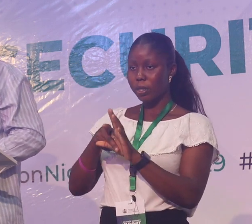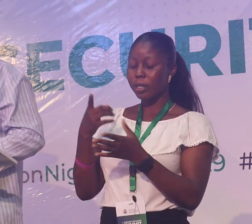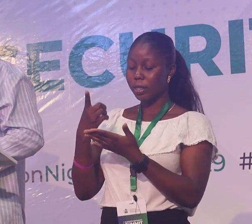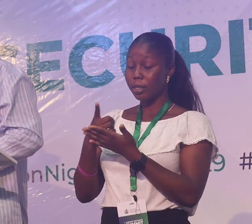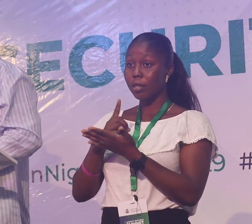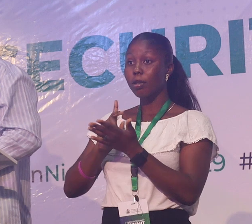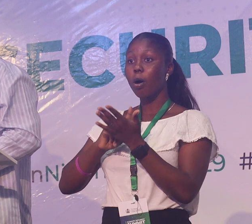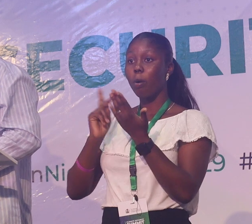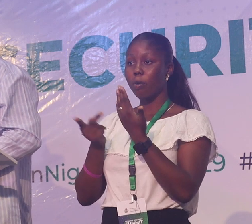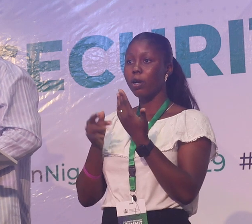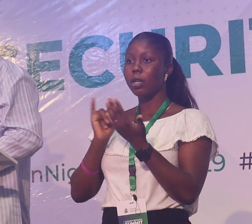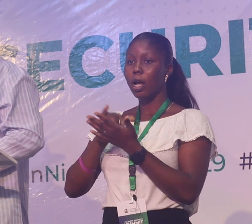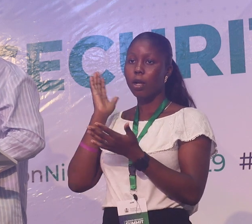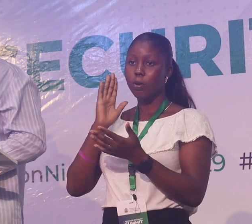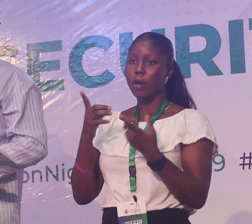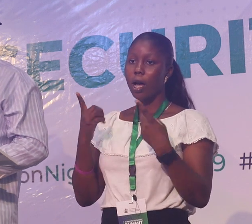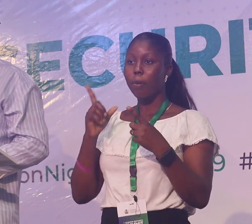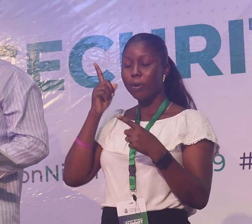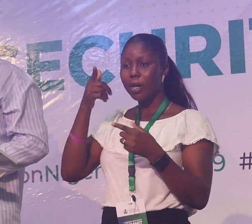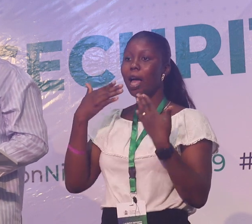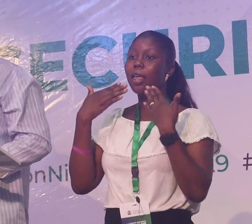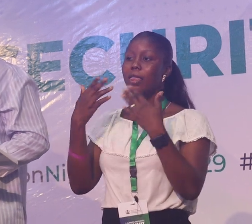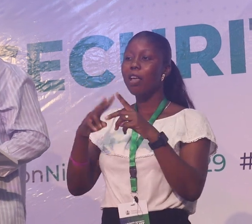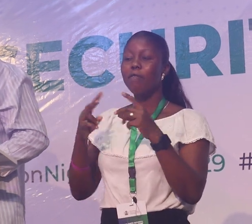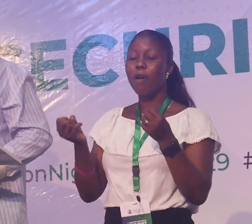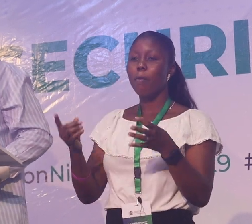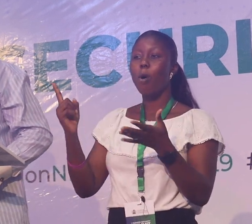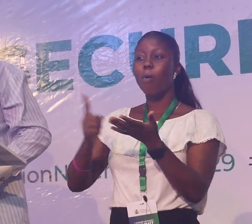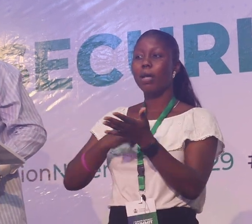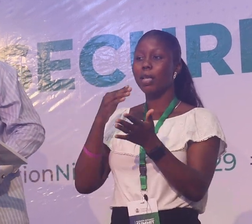the discussion program that we'll be holding later on. Thank you very much once again for coming. God bless you all.